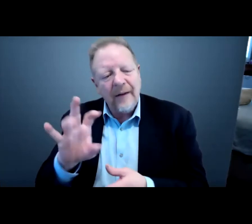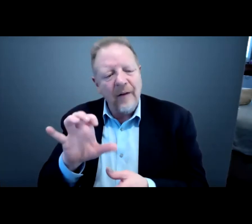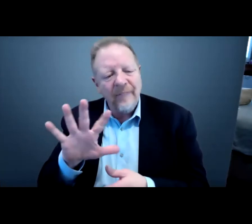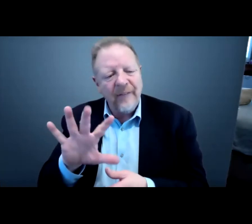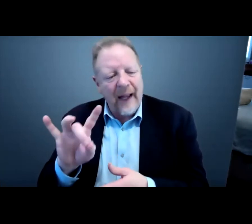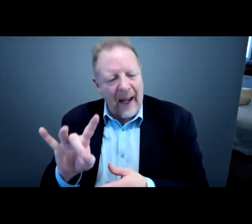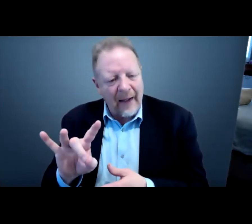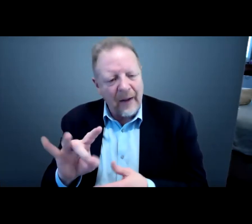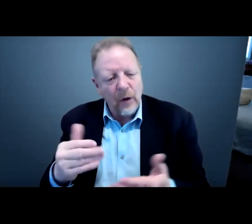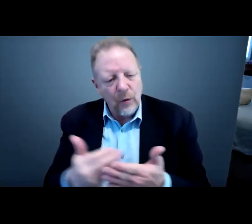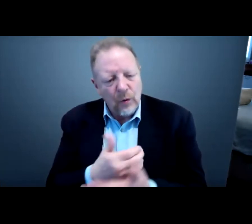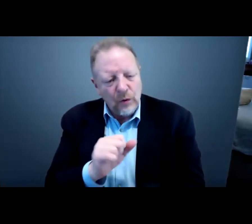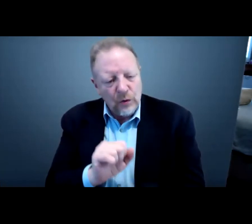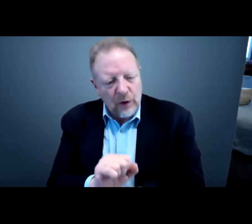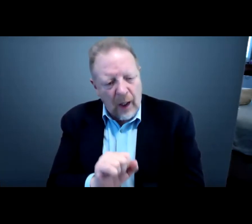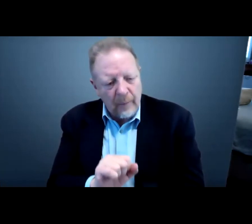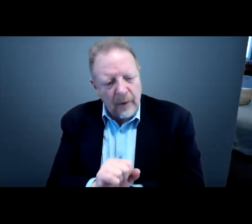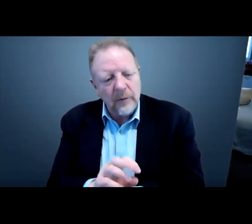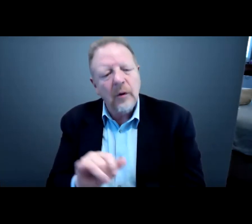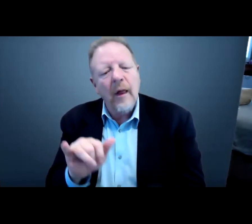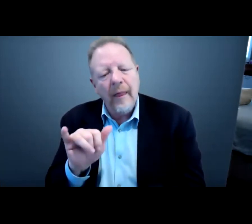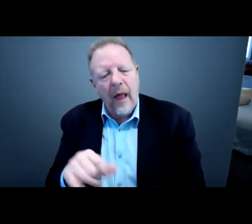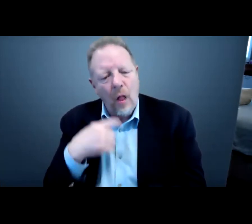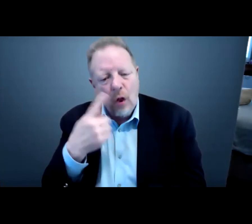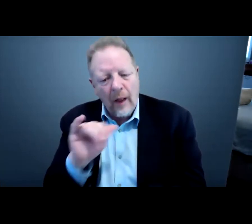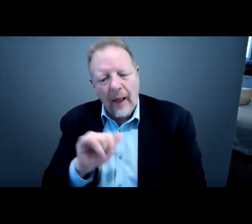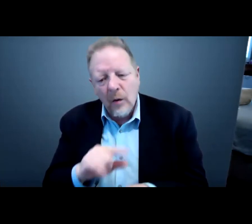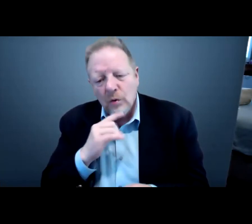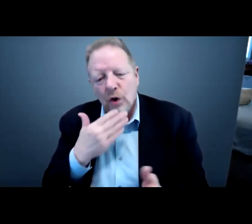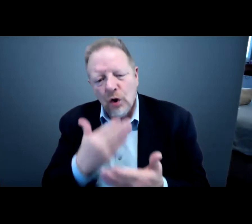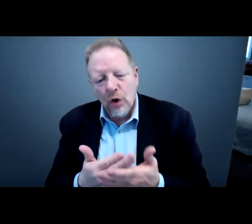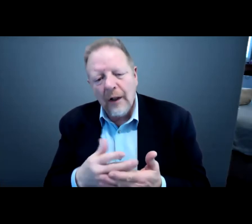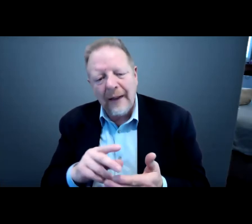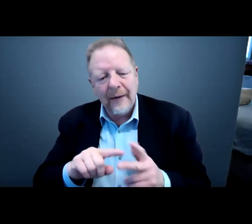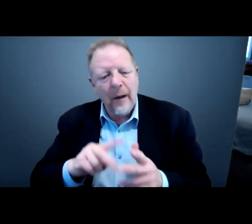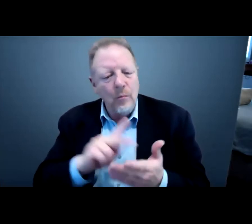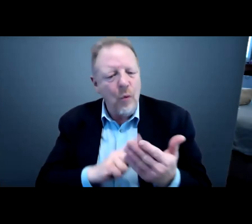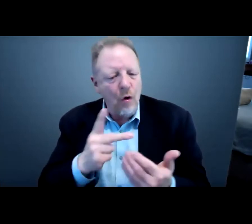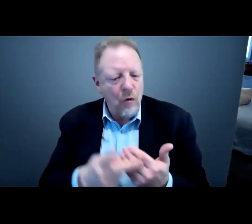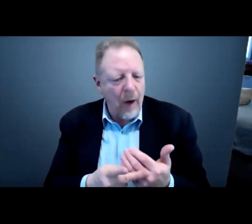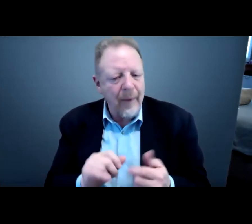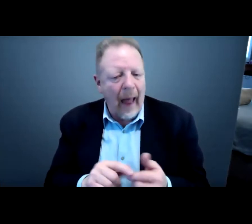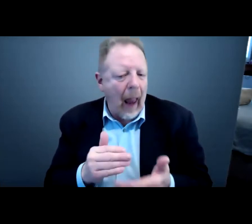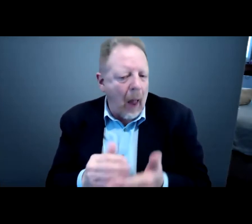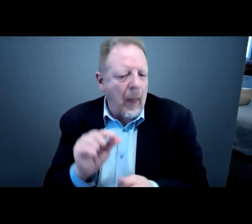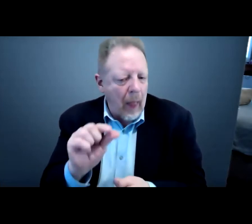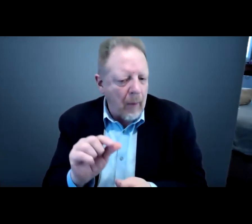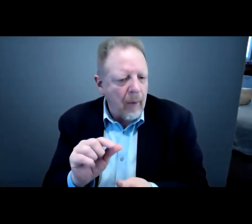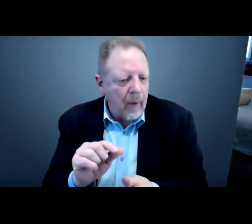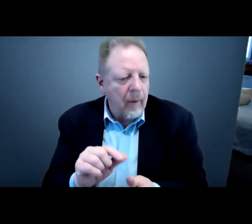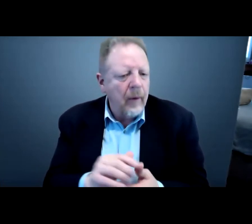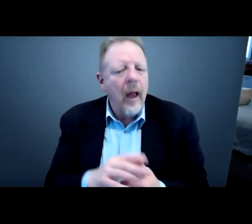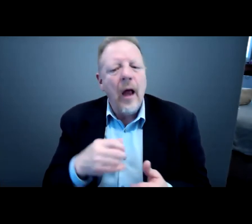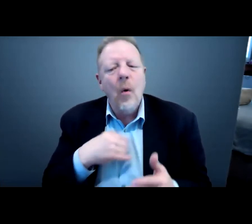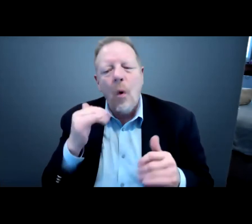7,758 new jobs. So that looks like that was a great initiative. So that's, something. So that was a great initiative. Hopefully